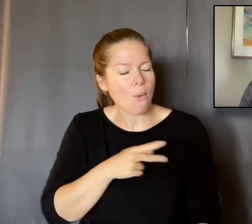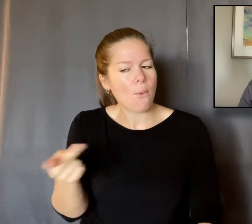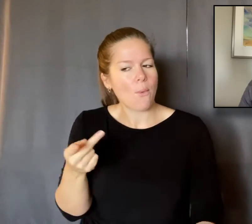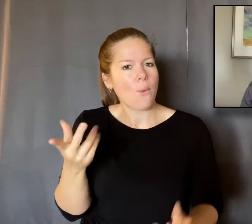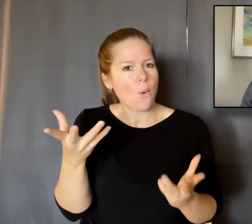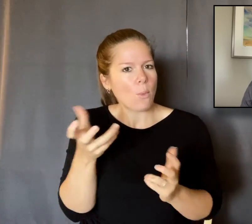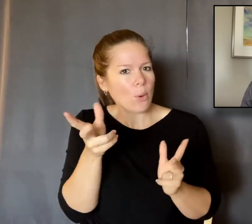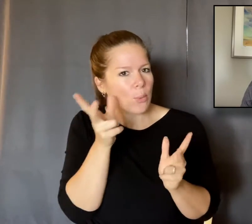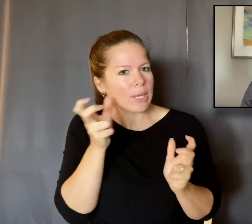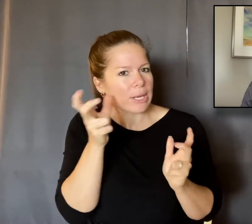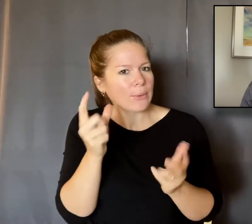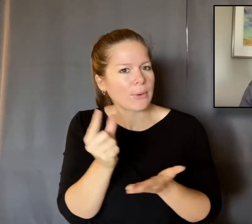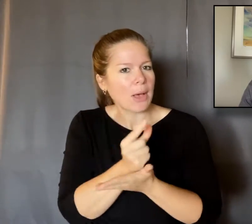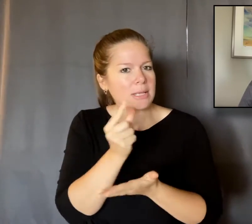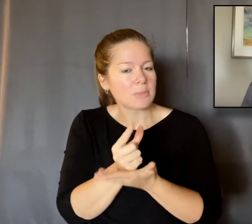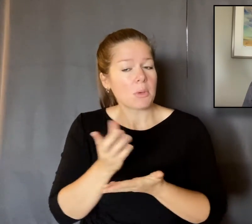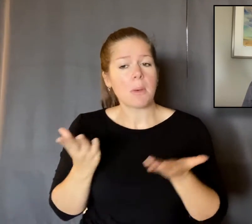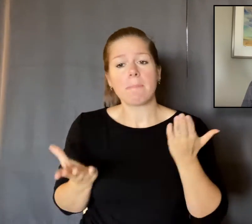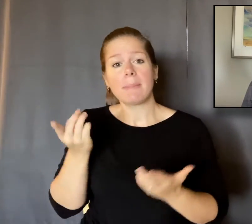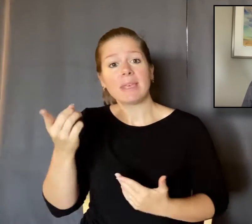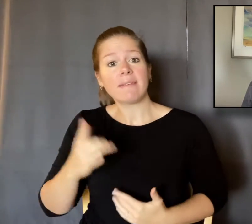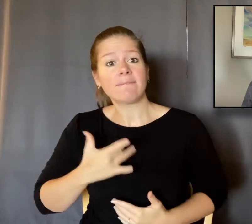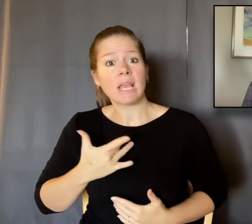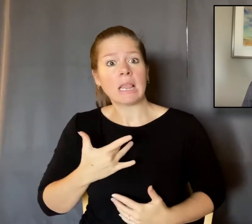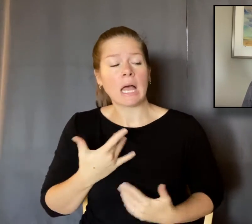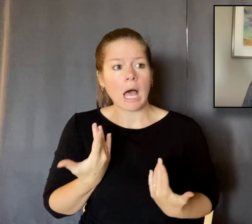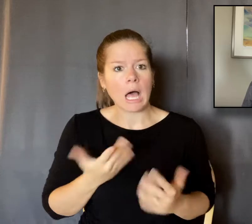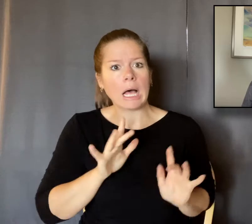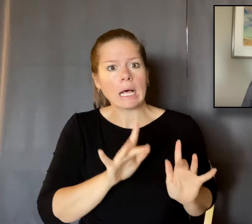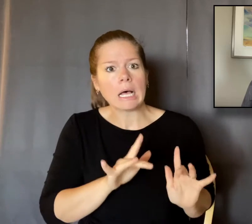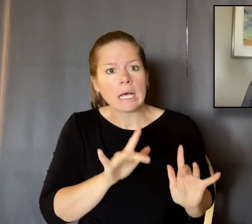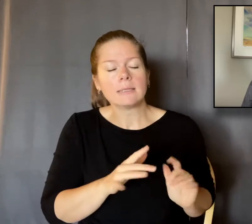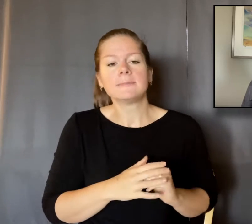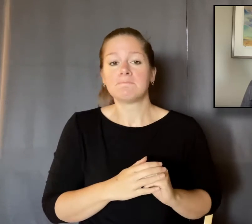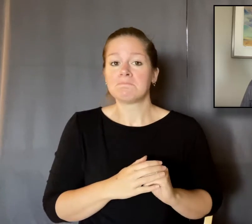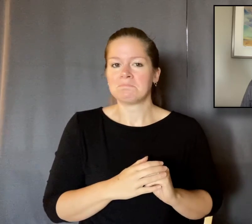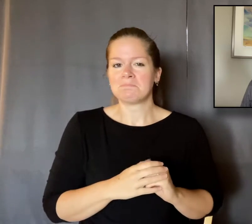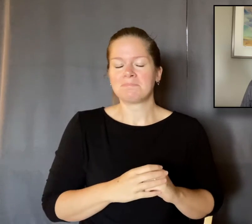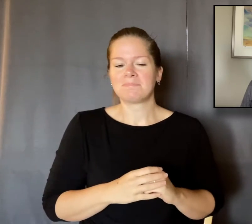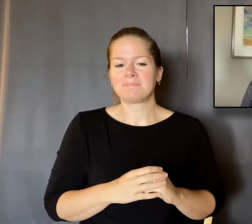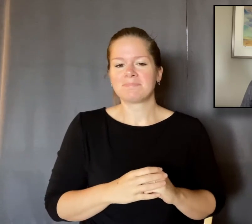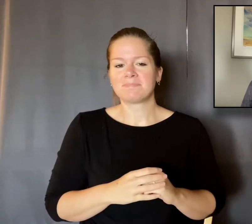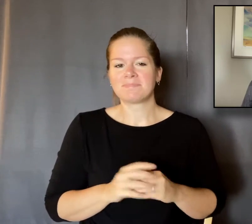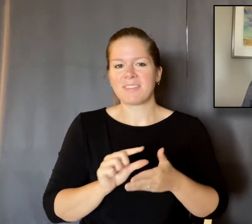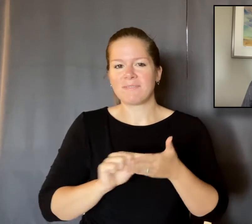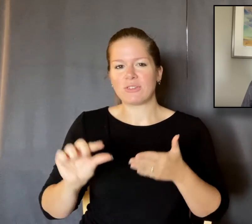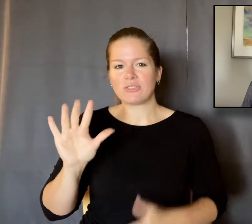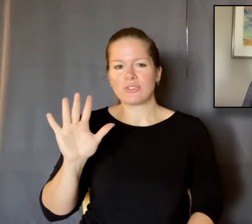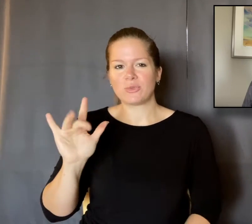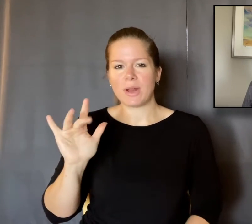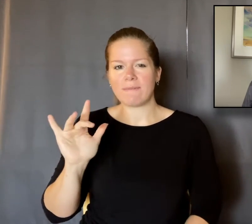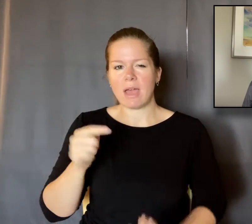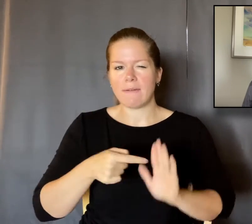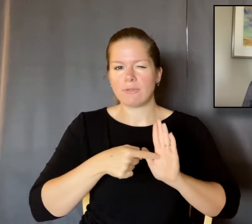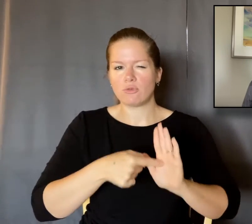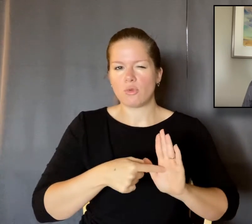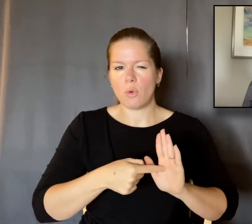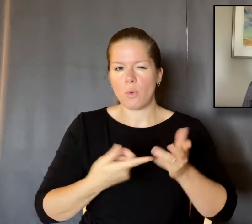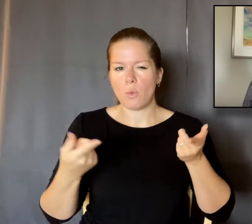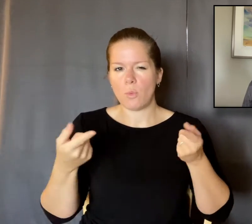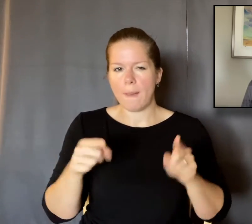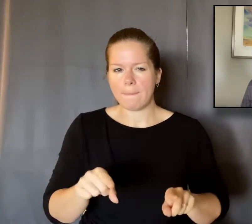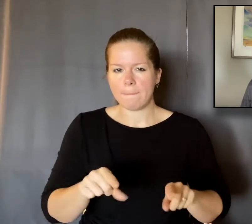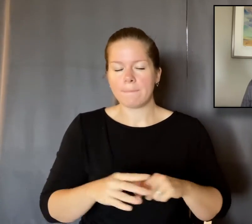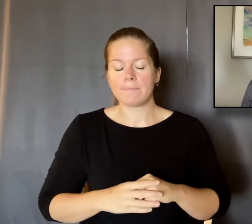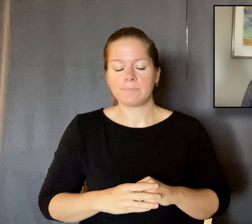Jewish. He's obviously sympathetic, perhaps, towards Jews. 25 reveals a real deep